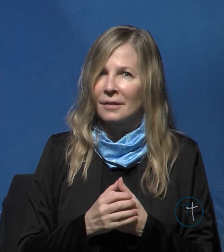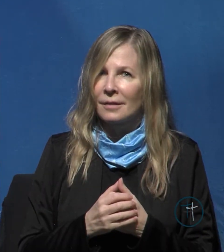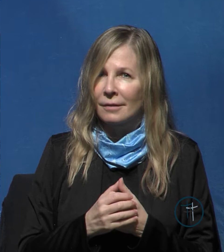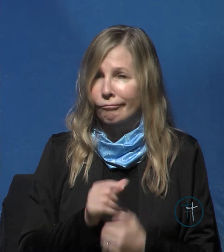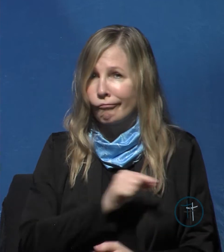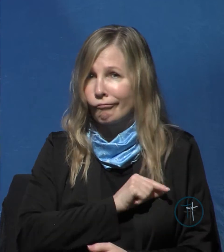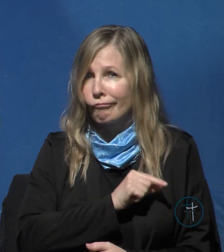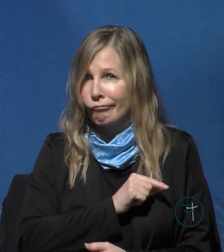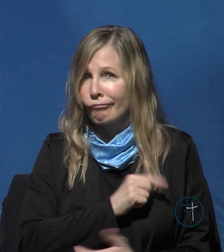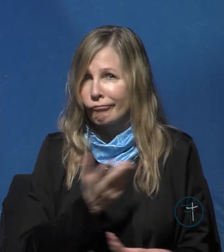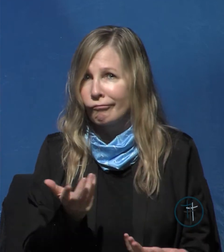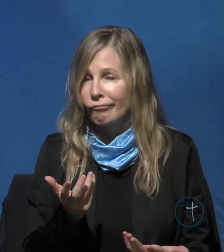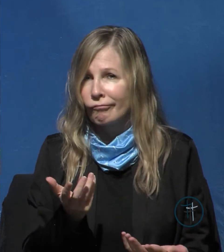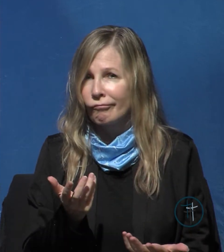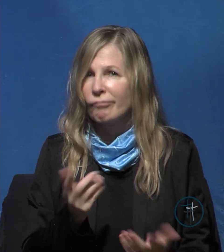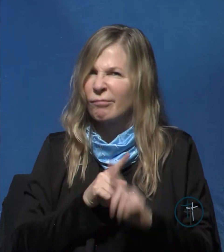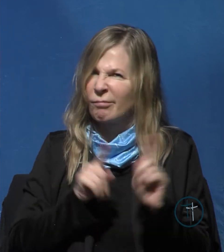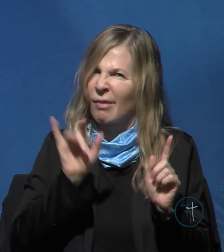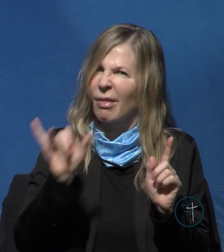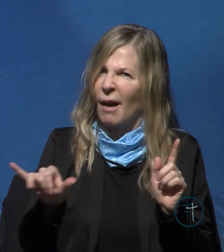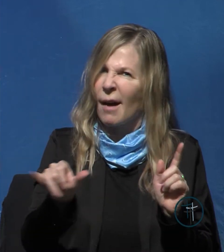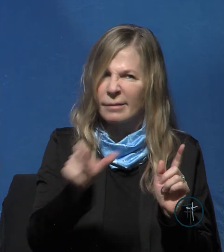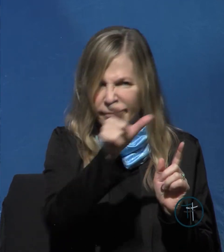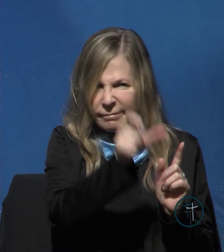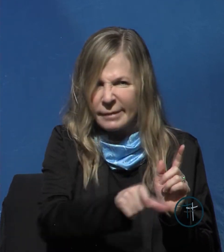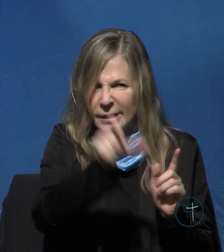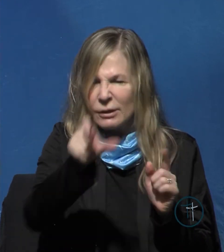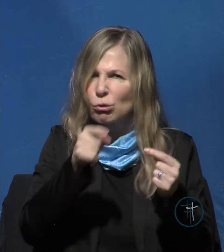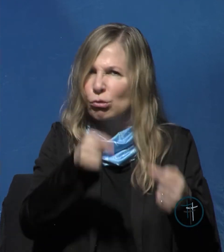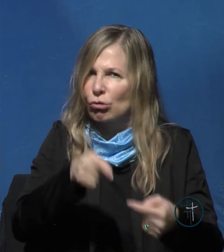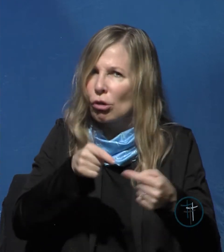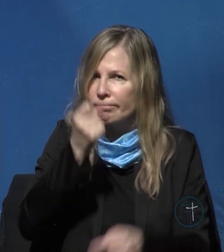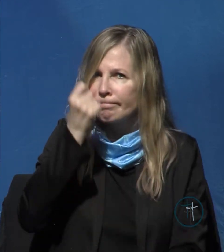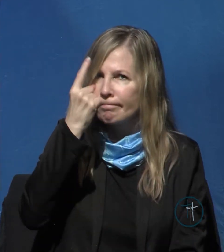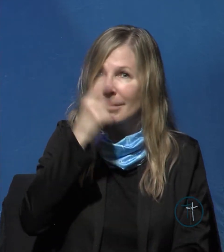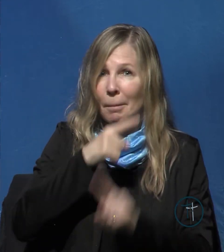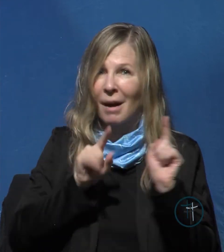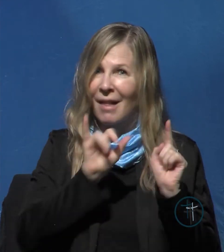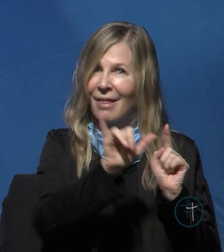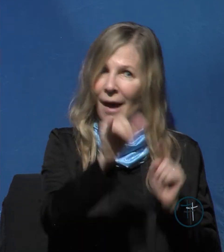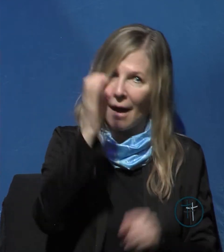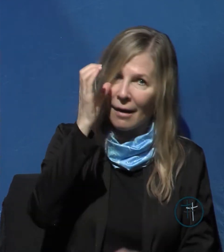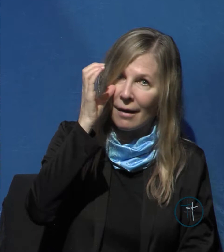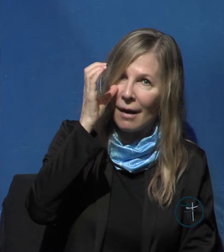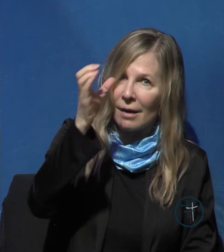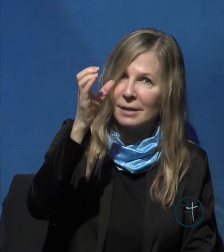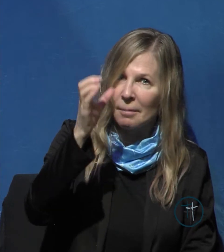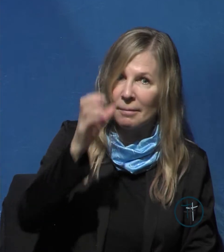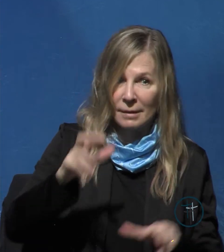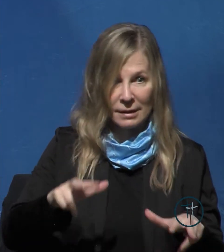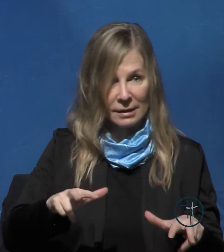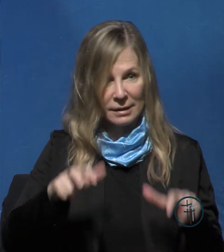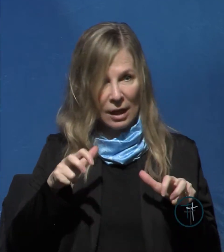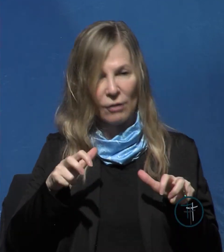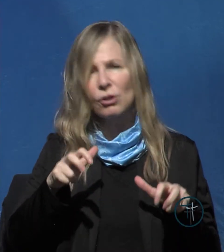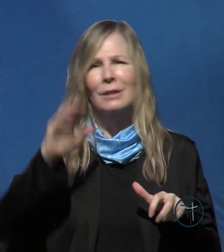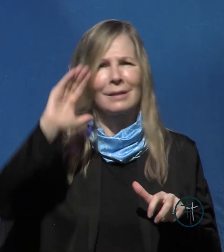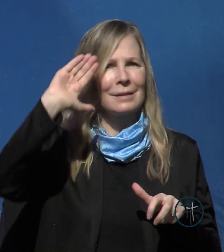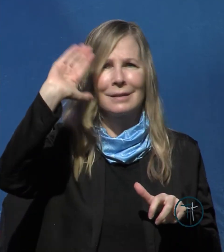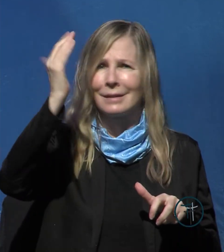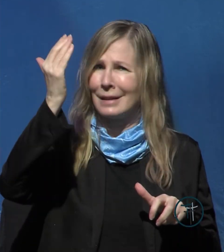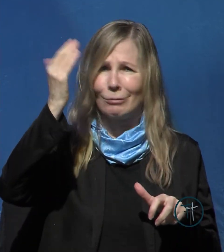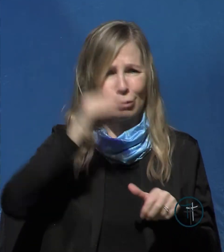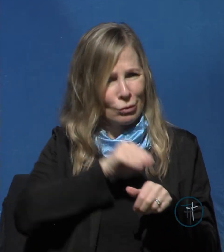But apart from our individual struggles, this idea of selfishness, selfish, actually seems to drive